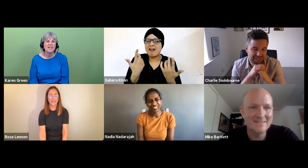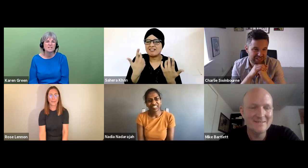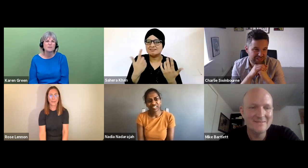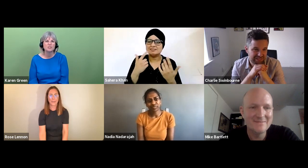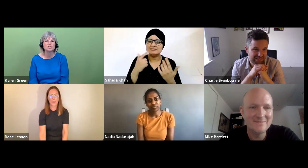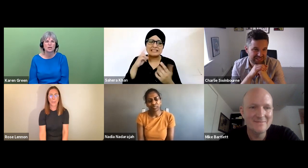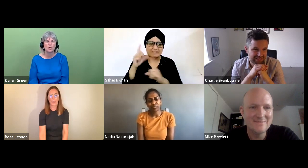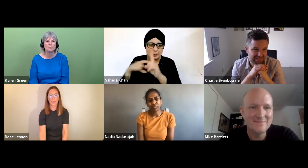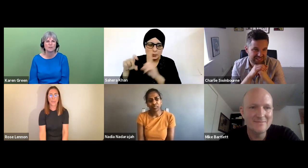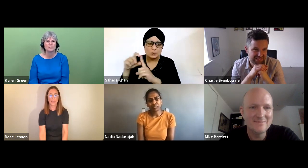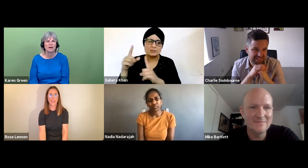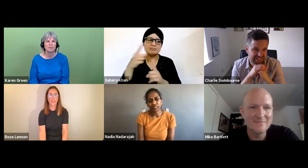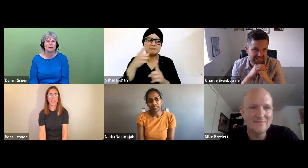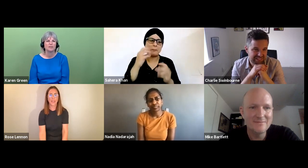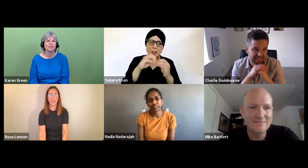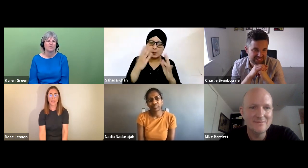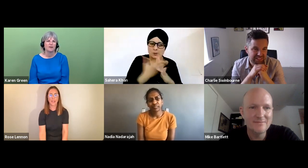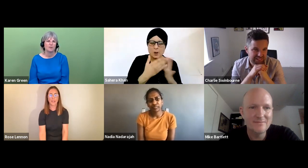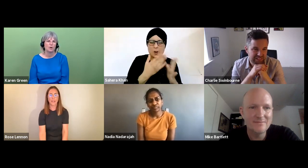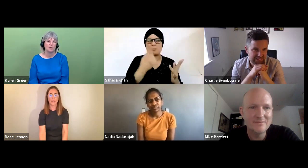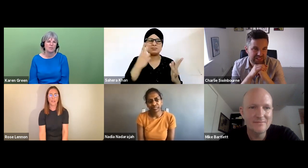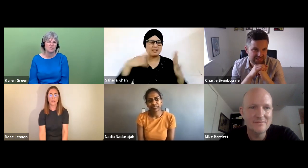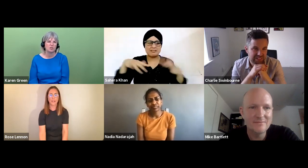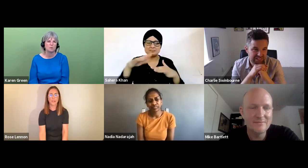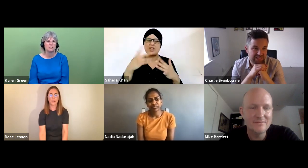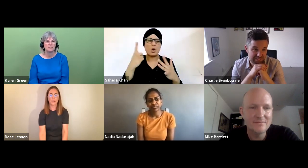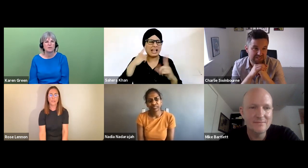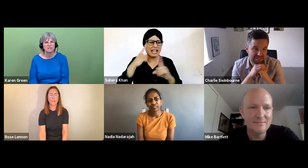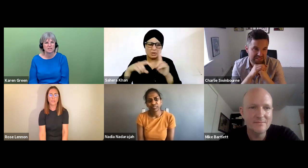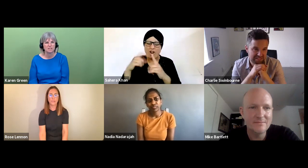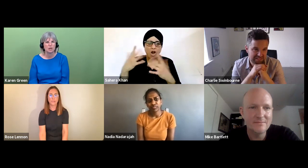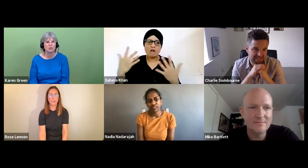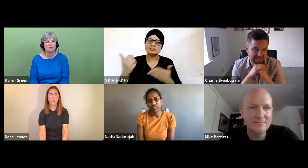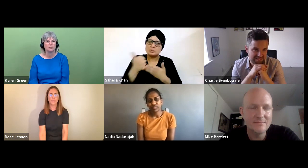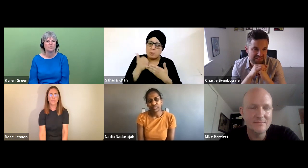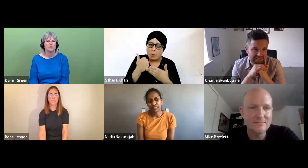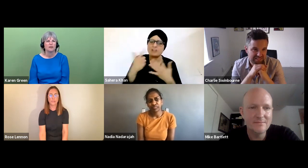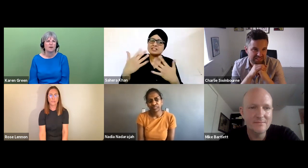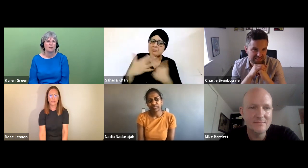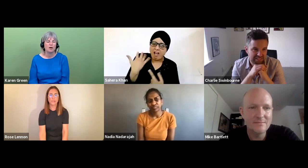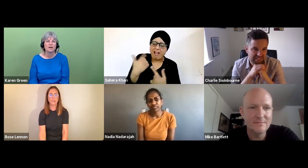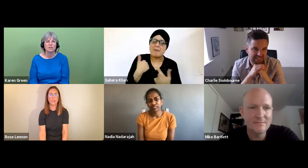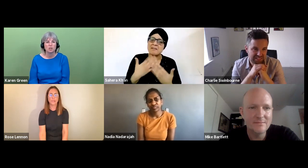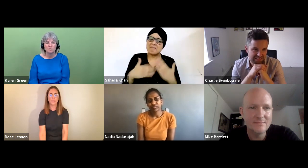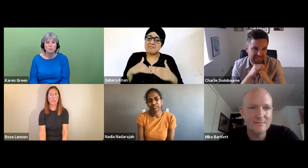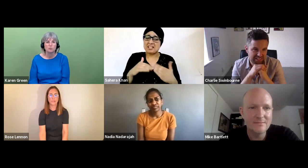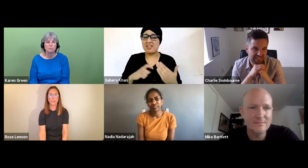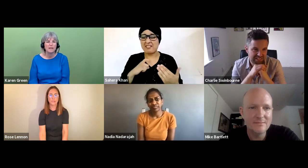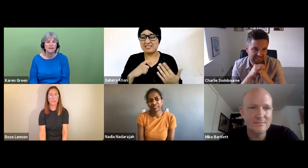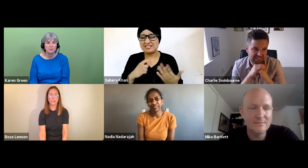been a slow build up, working with the deaf community, BSL Zone. I've had a lot of support from hearing people